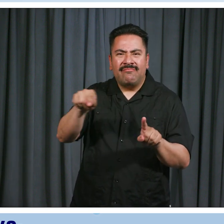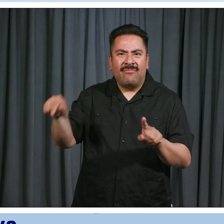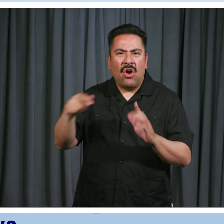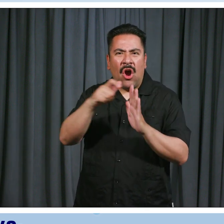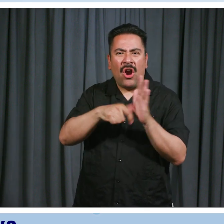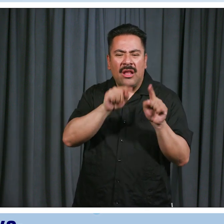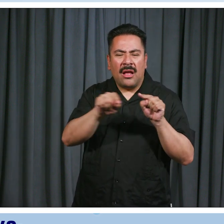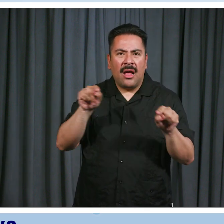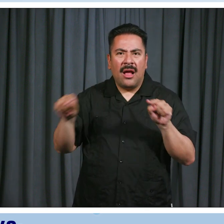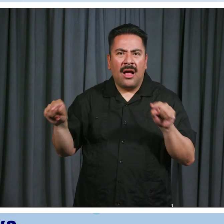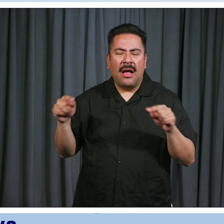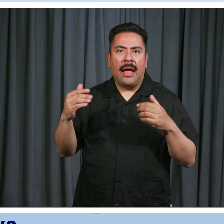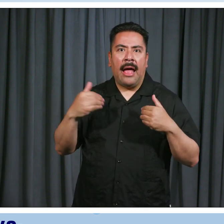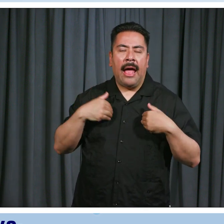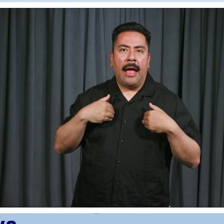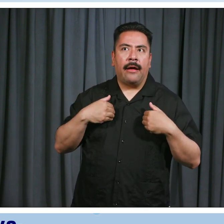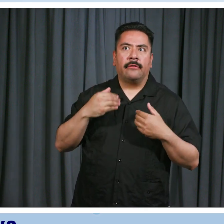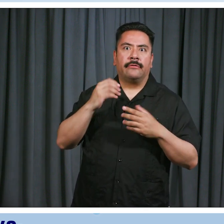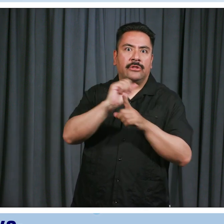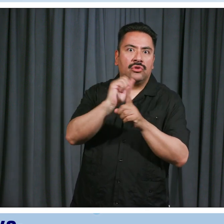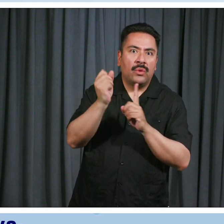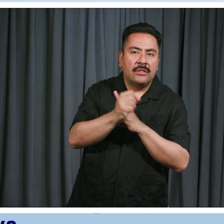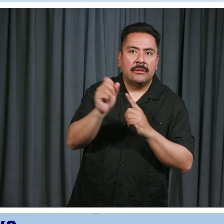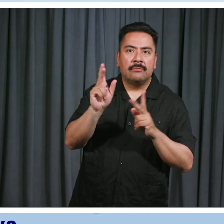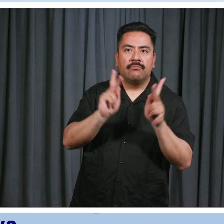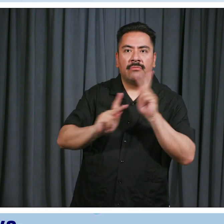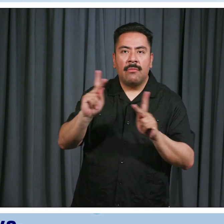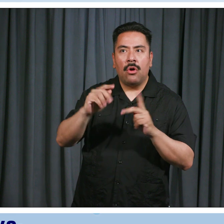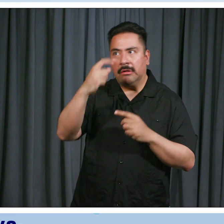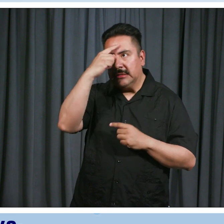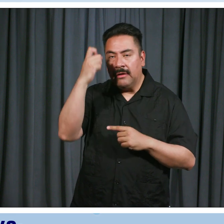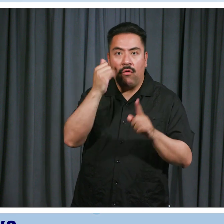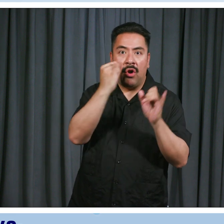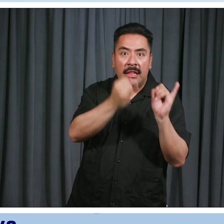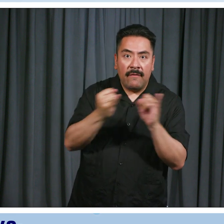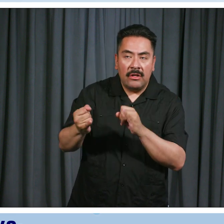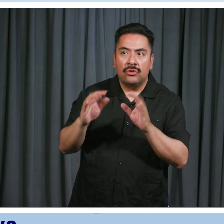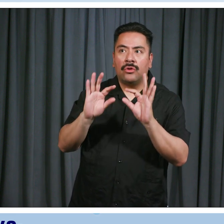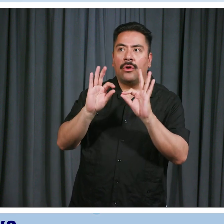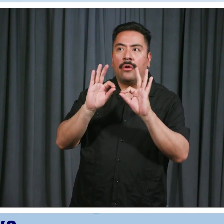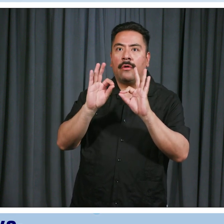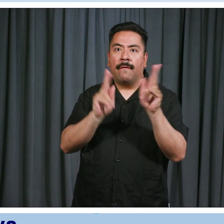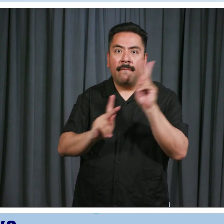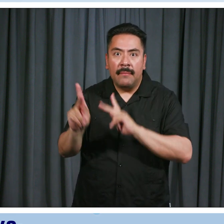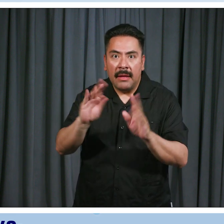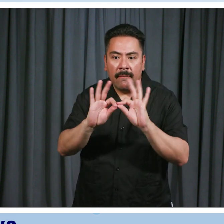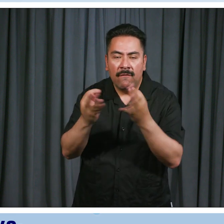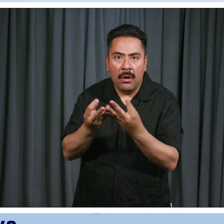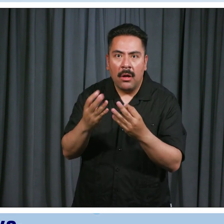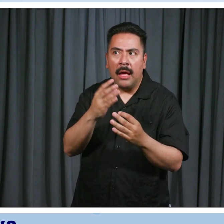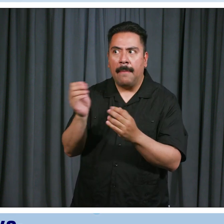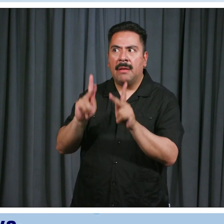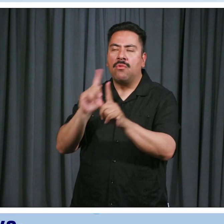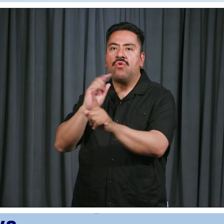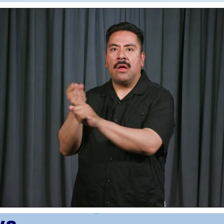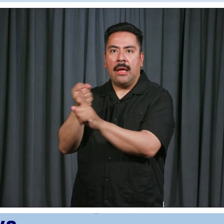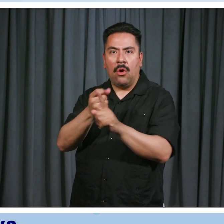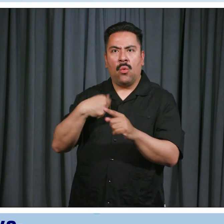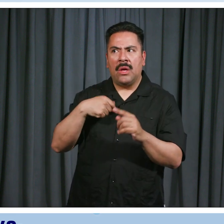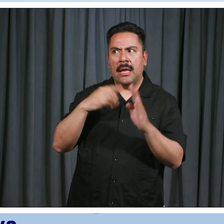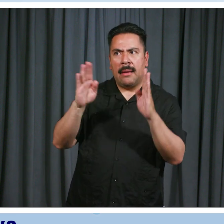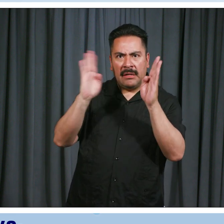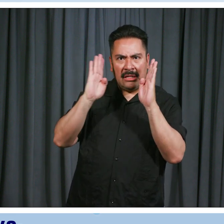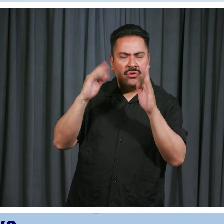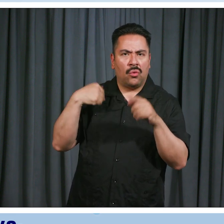are traumatizing for the individual, for their family, and for folks who are obviously directly impacted. So yeah, we pay attention to this, and